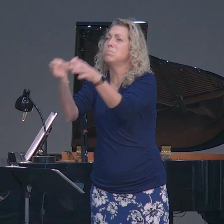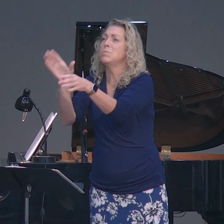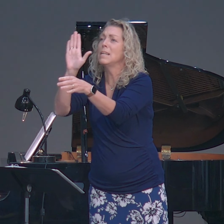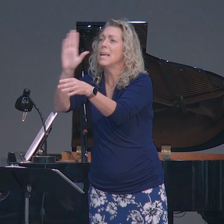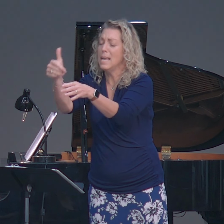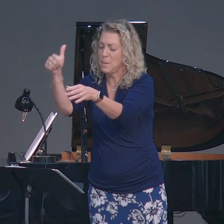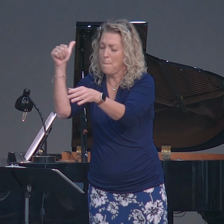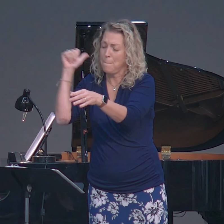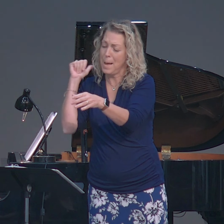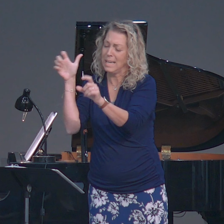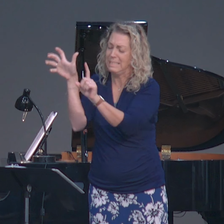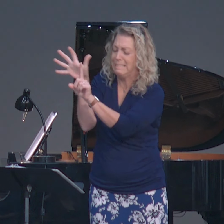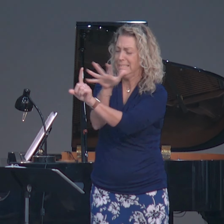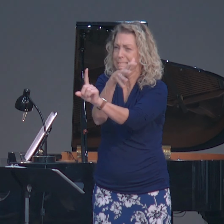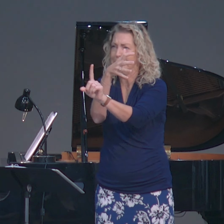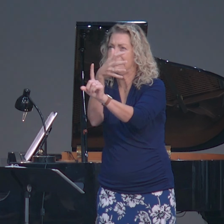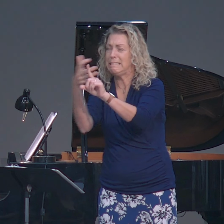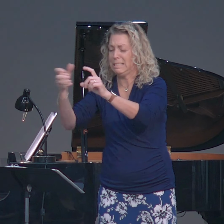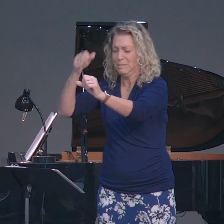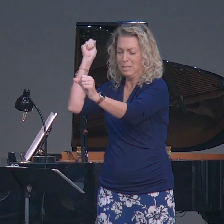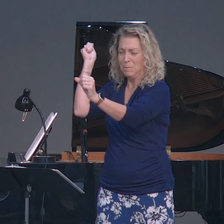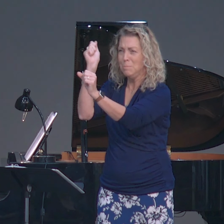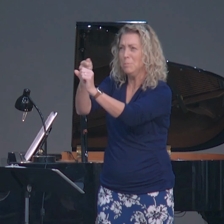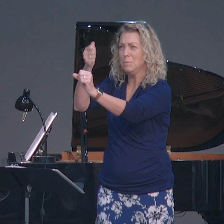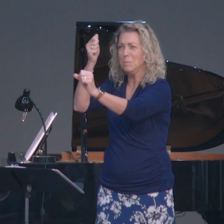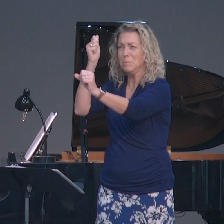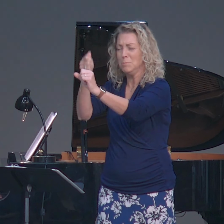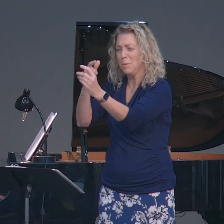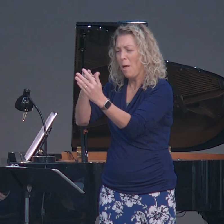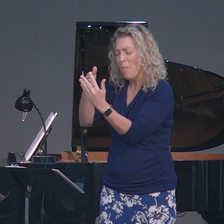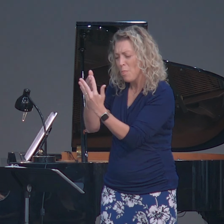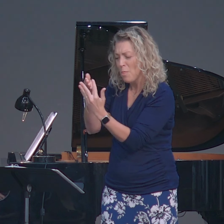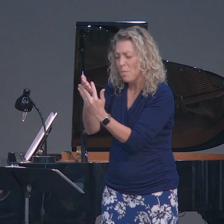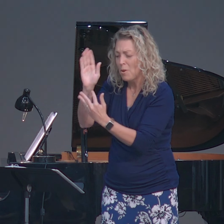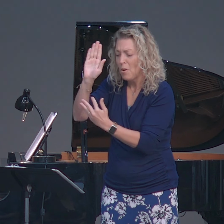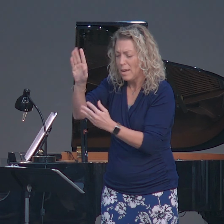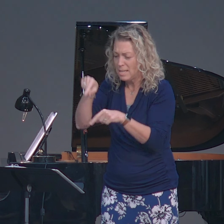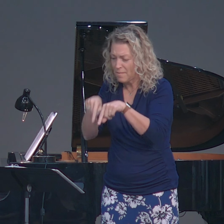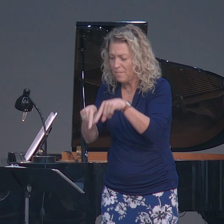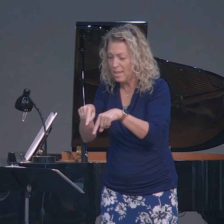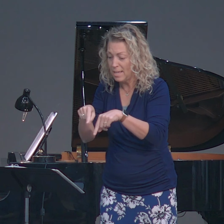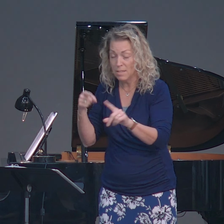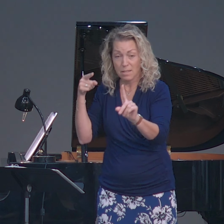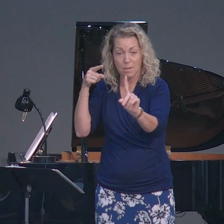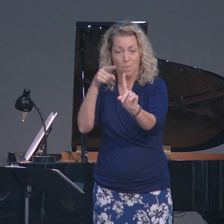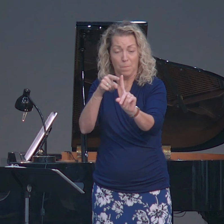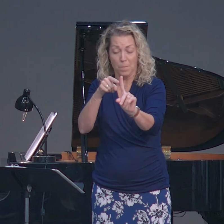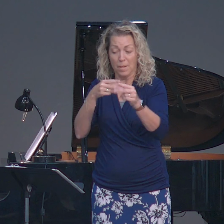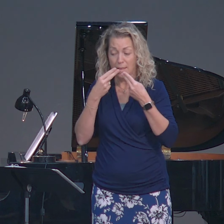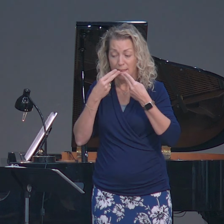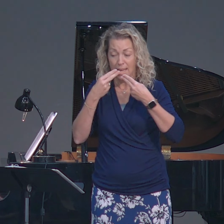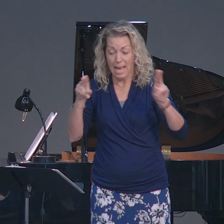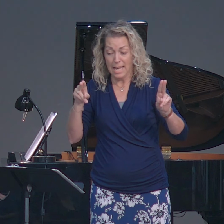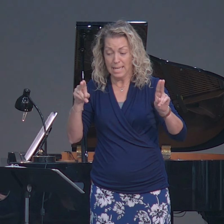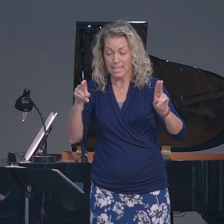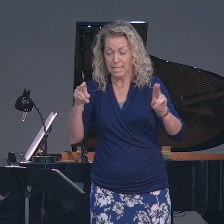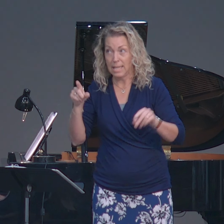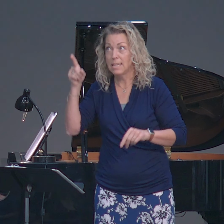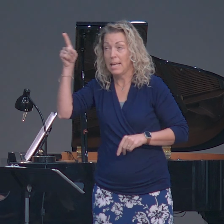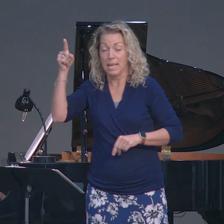scourged upon his back and hammered through his feet, the innocent